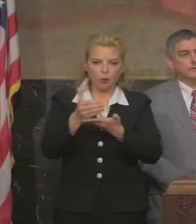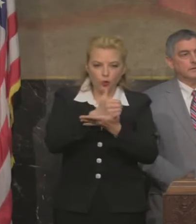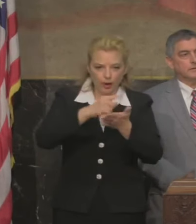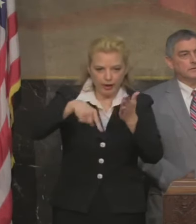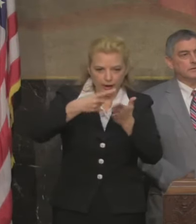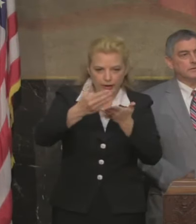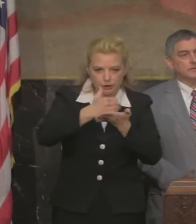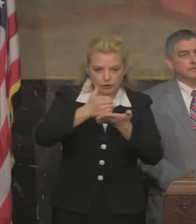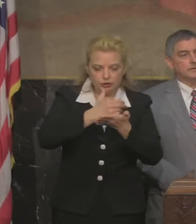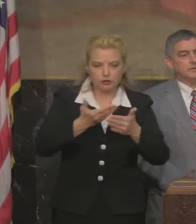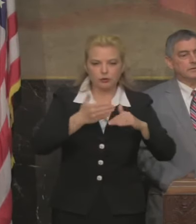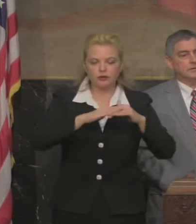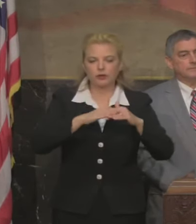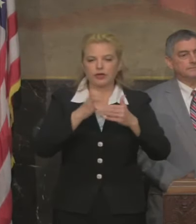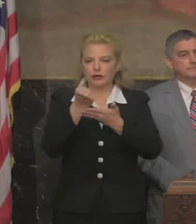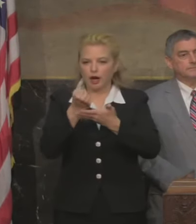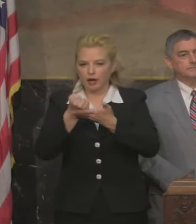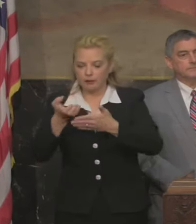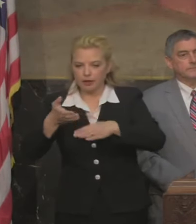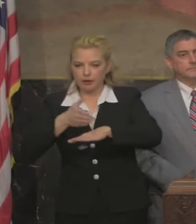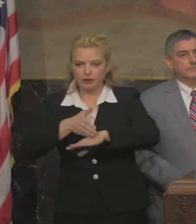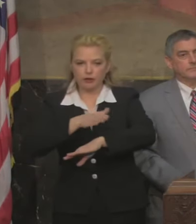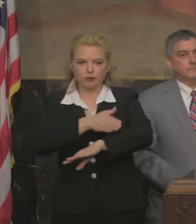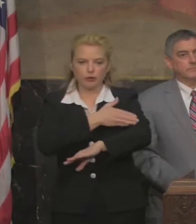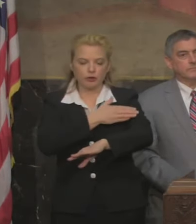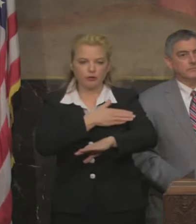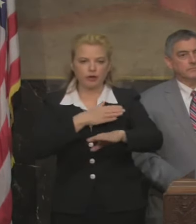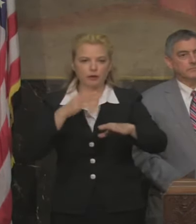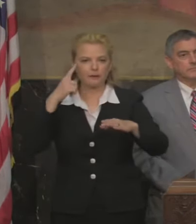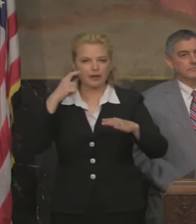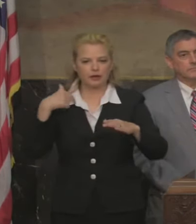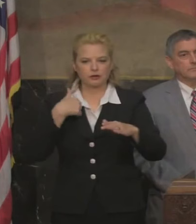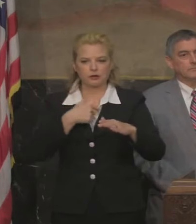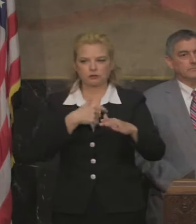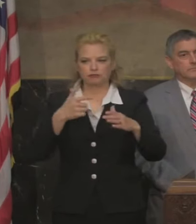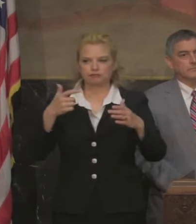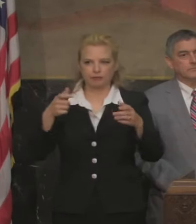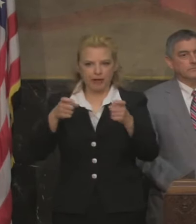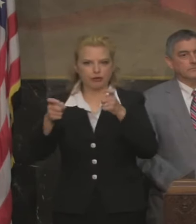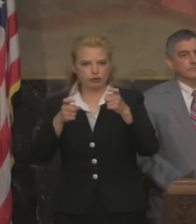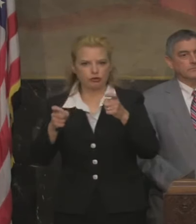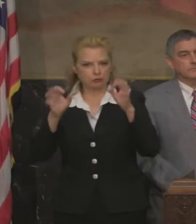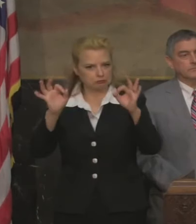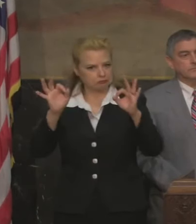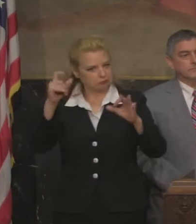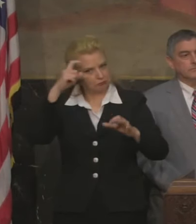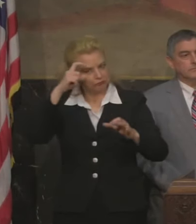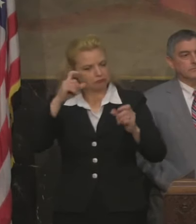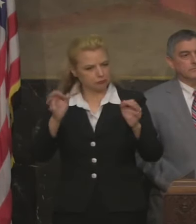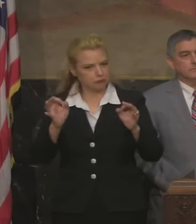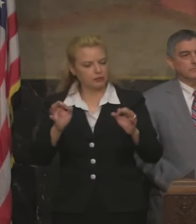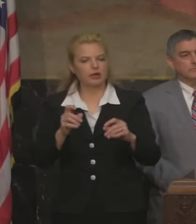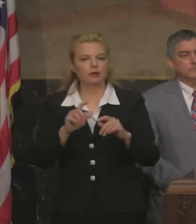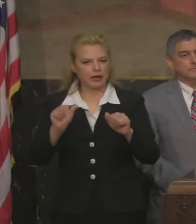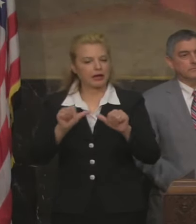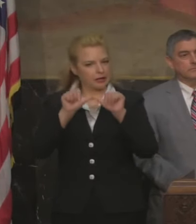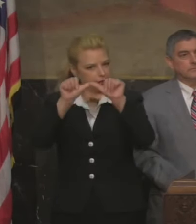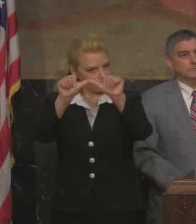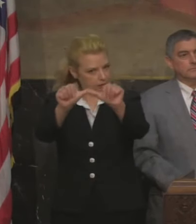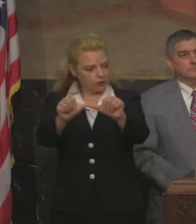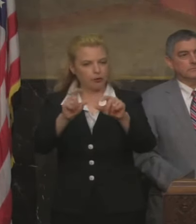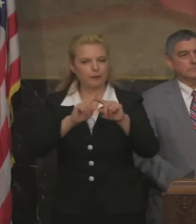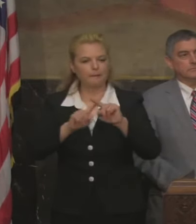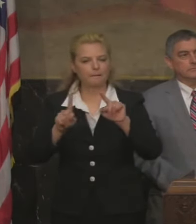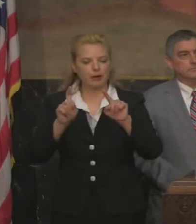improving because of sound management in large part. We can continue down that road, but we need